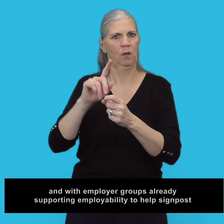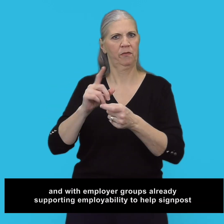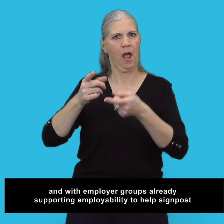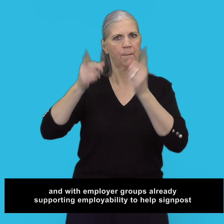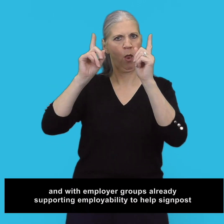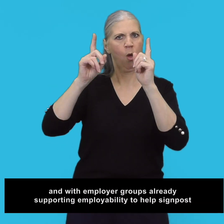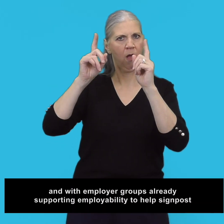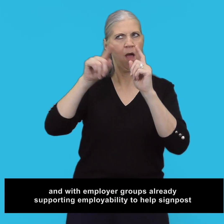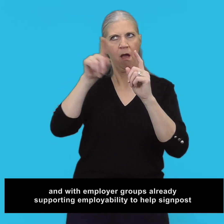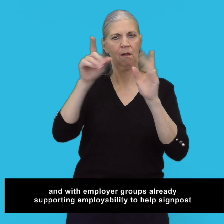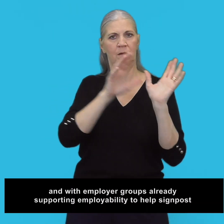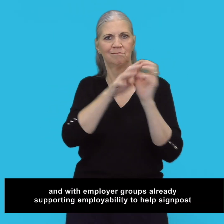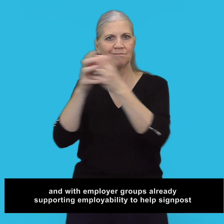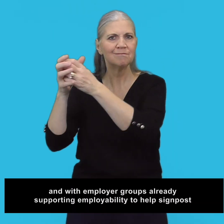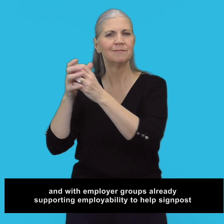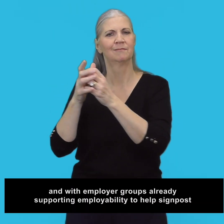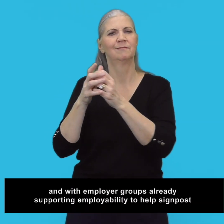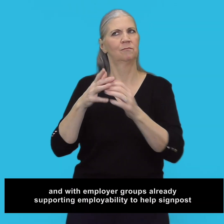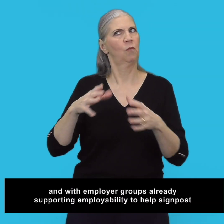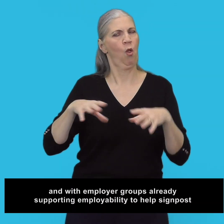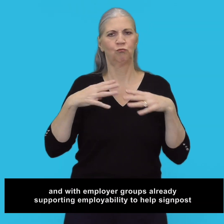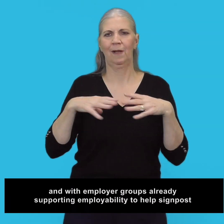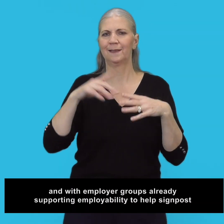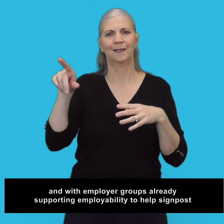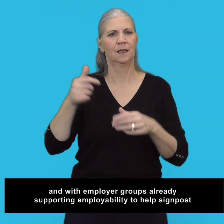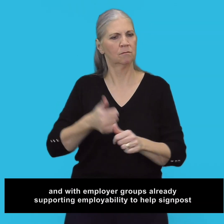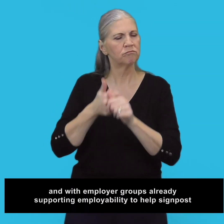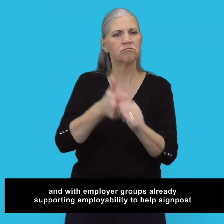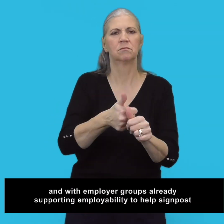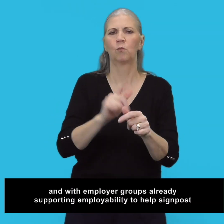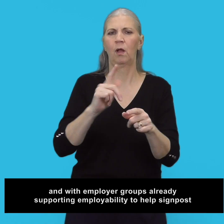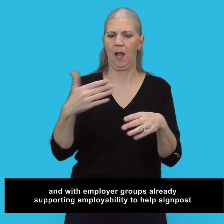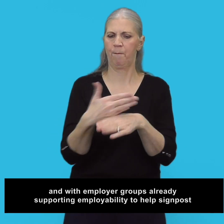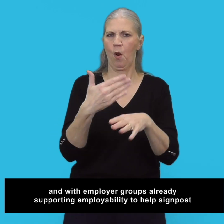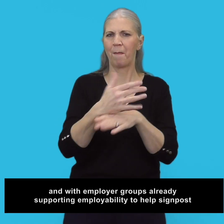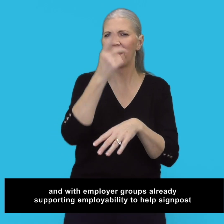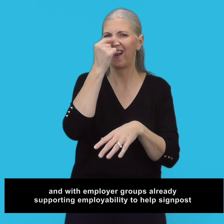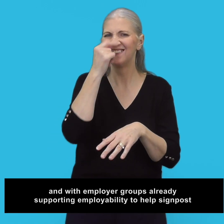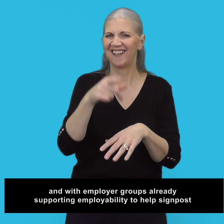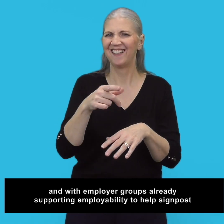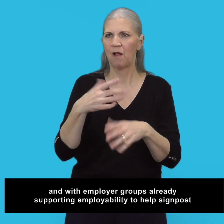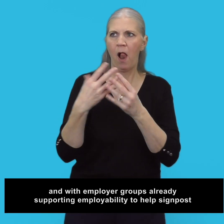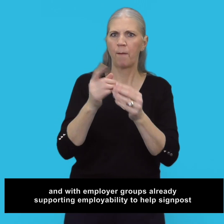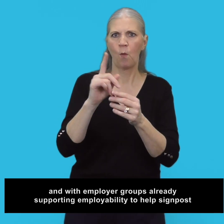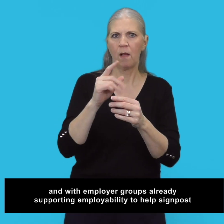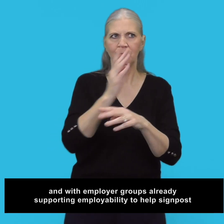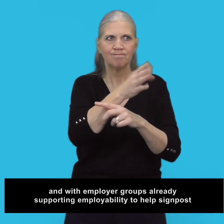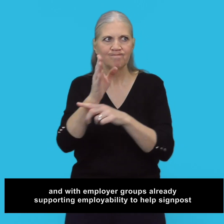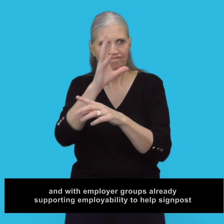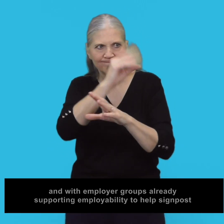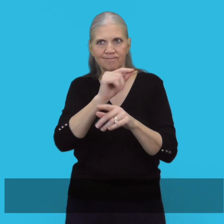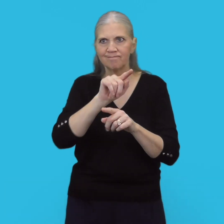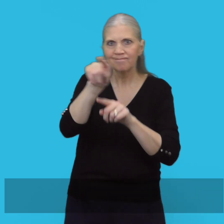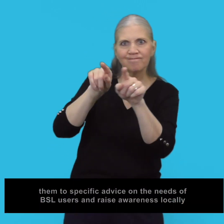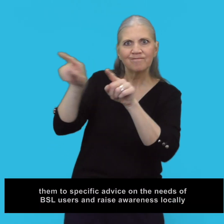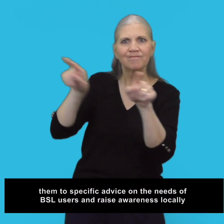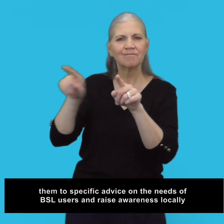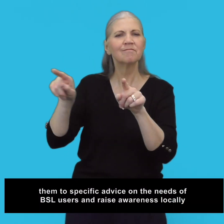supporting employability to help signpost them to specific advice on the needs of BSL users and